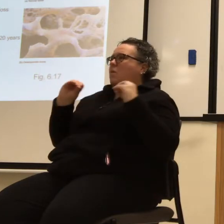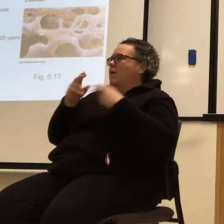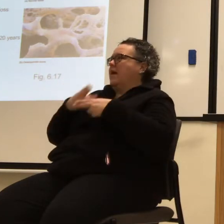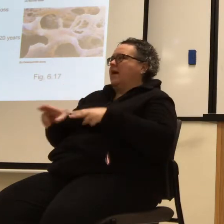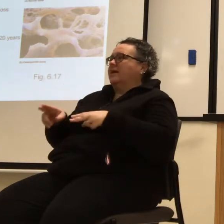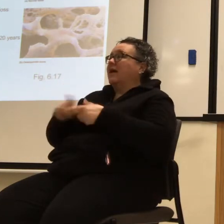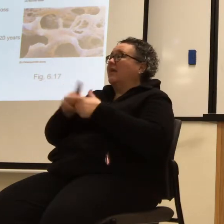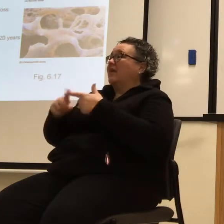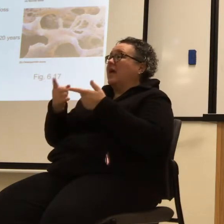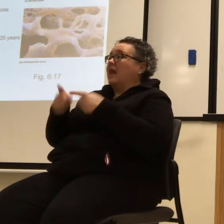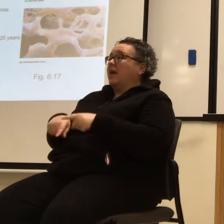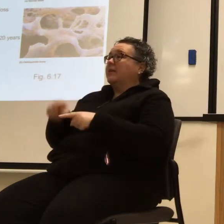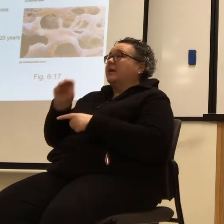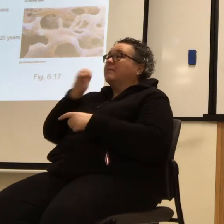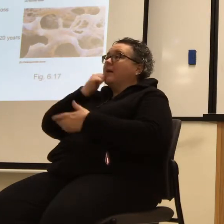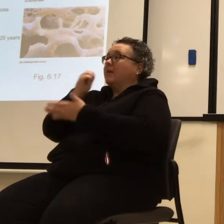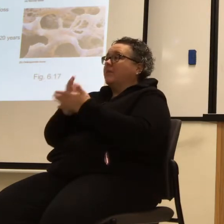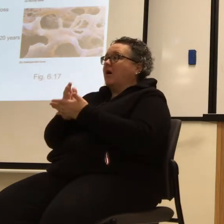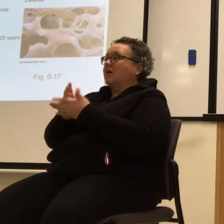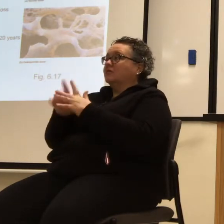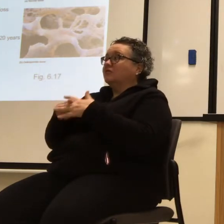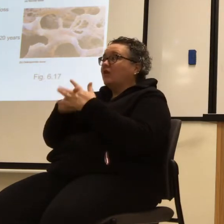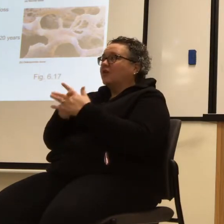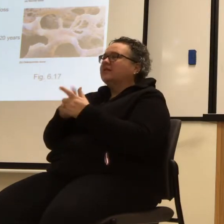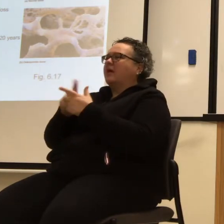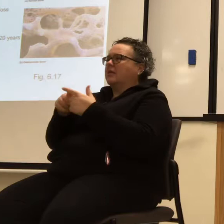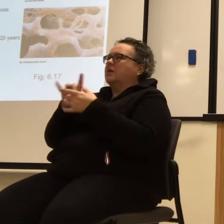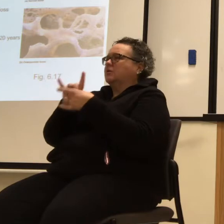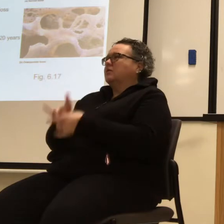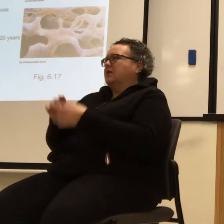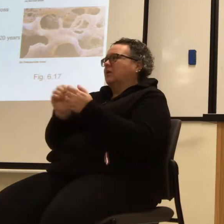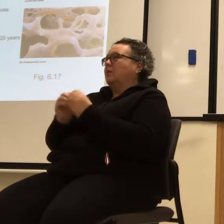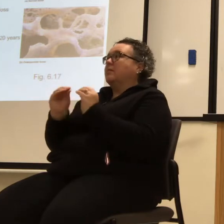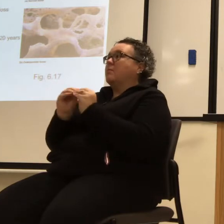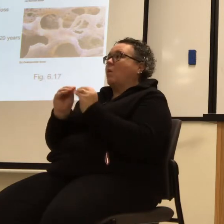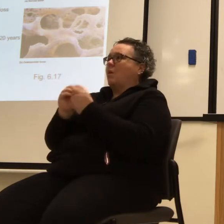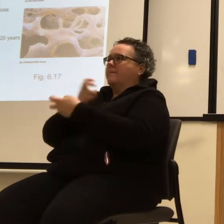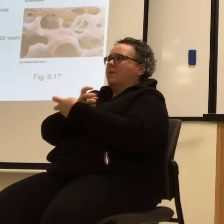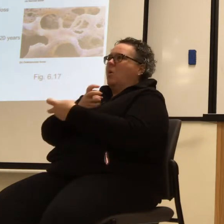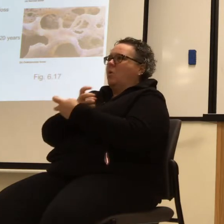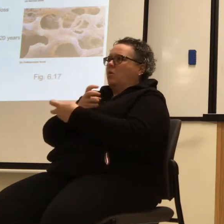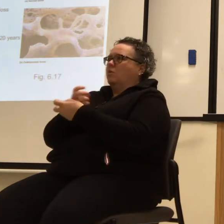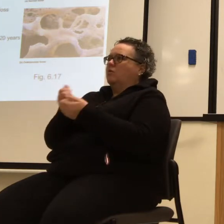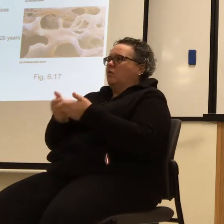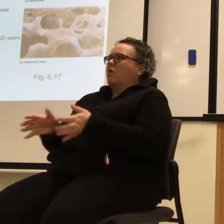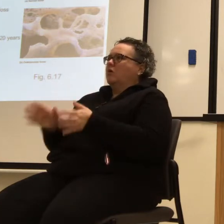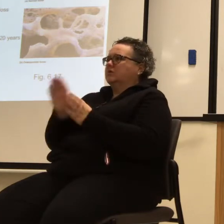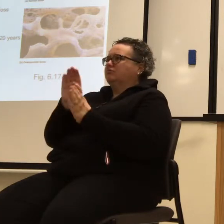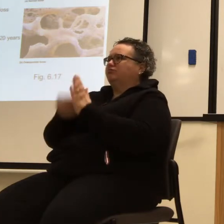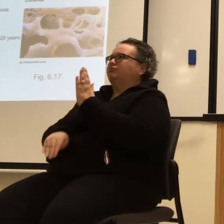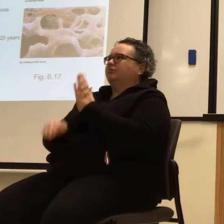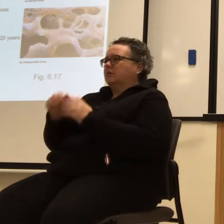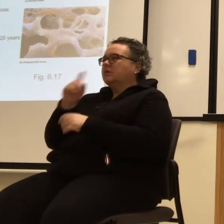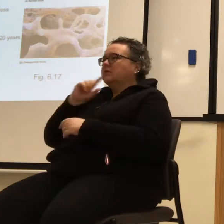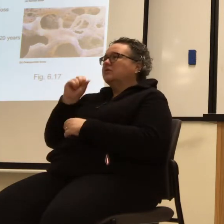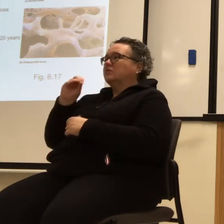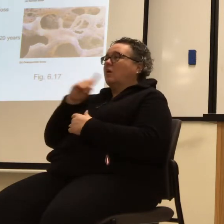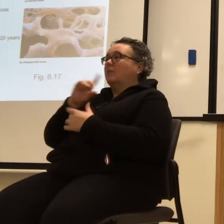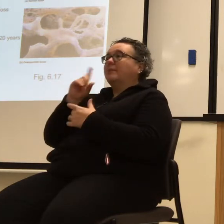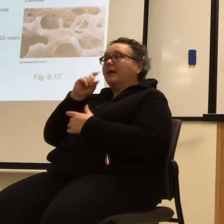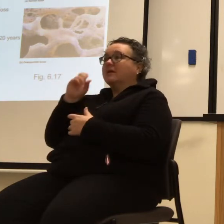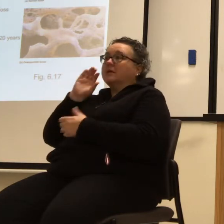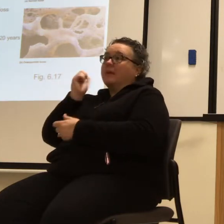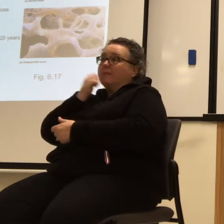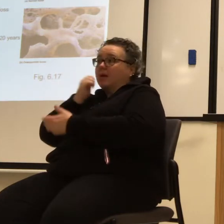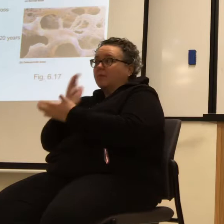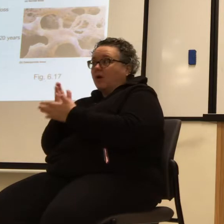sets in, and usually is associated with more bone loss. So 15 to 20 years post-menopause, because of the hormonal changes due to